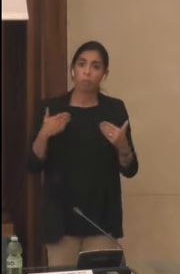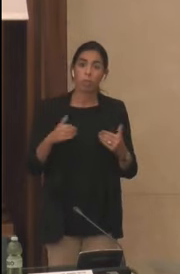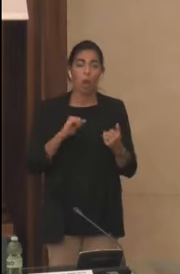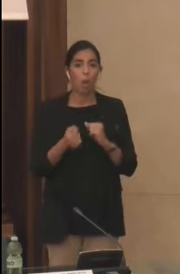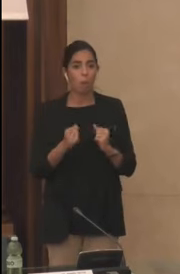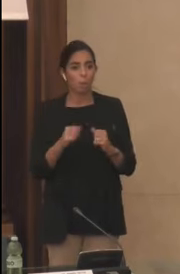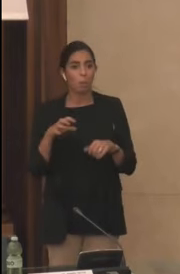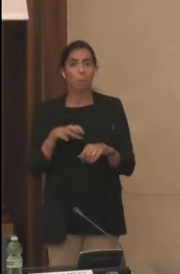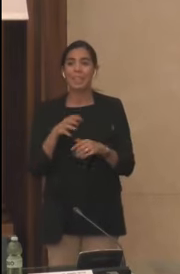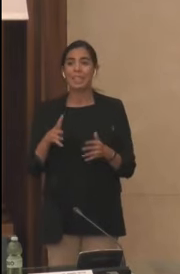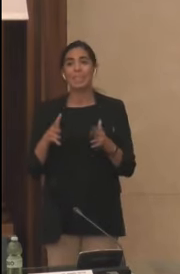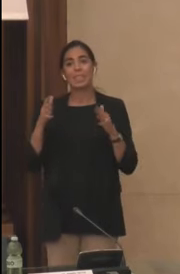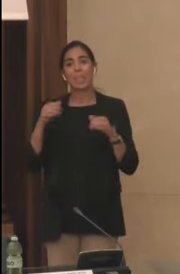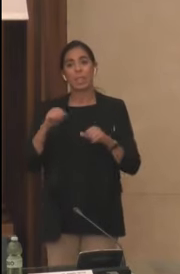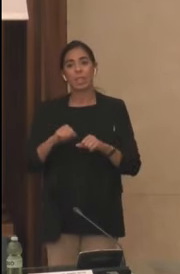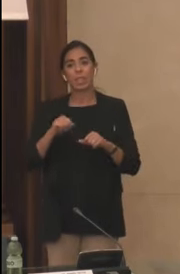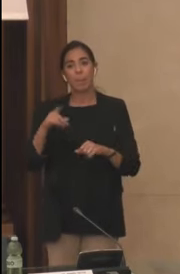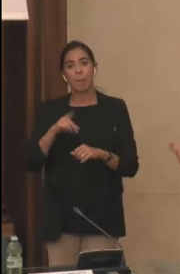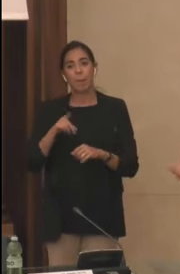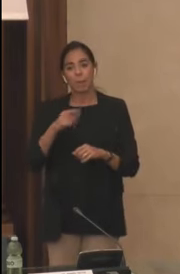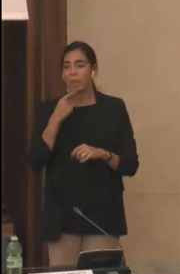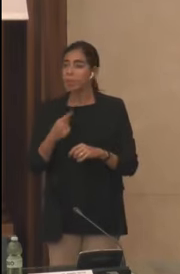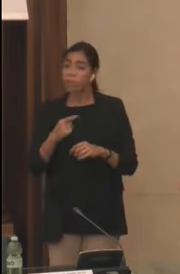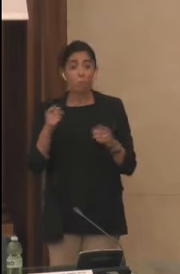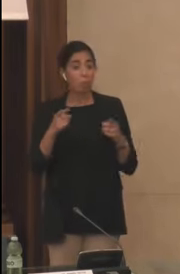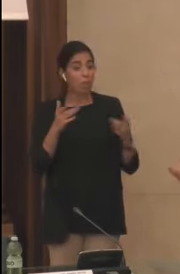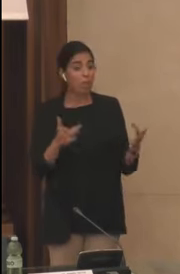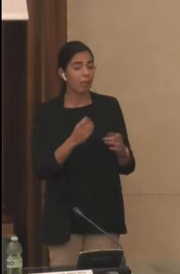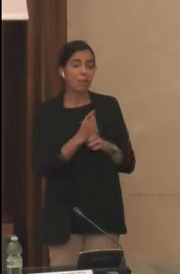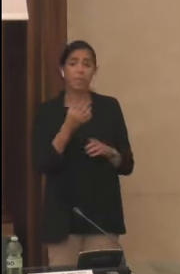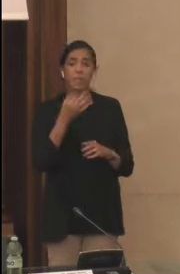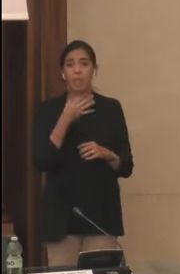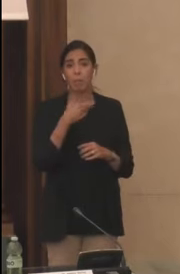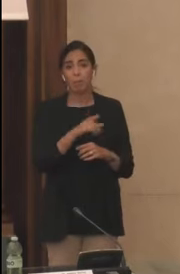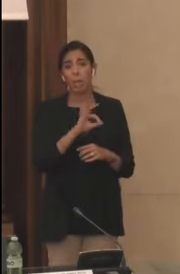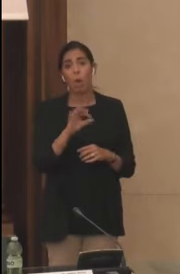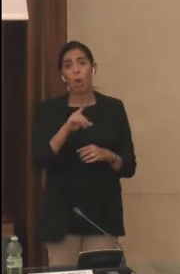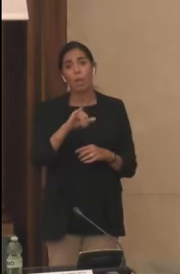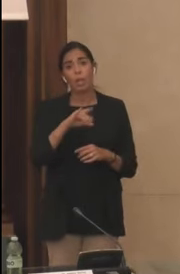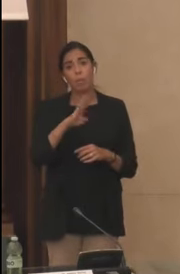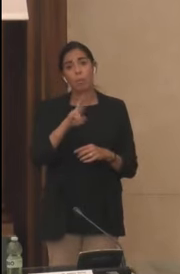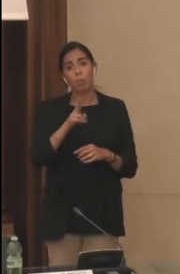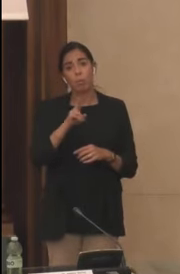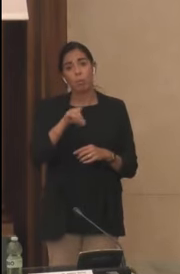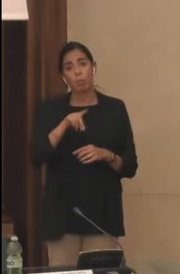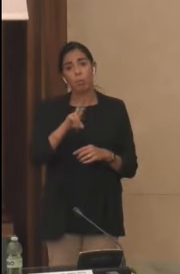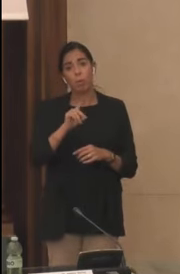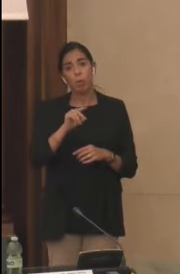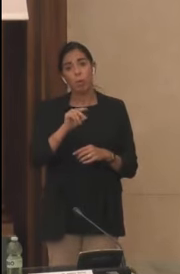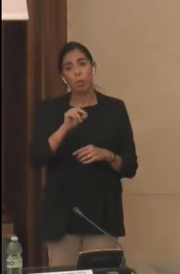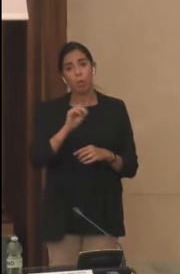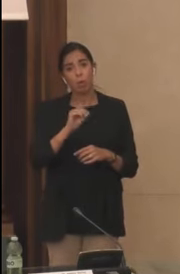toma paracetamol, ve ibuprofeno, hacer videollamadas. Para mí eran todas estupideces eso. Entonces yo de entrada le ataco al